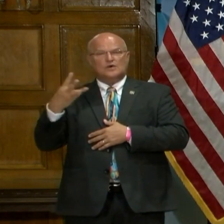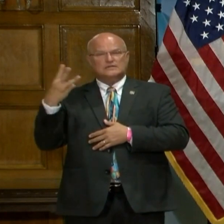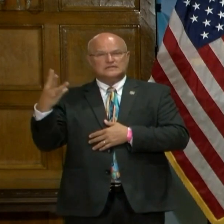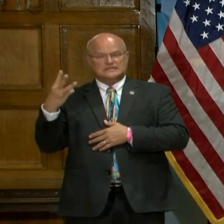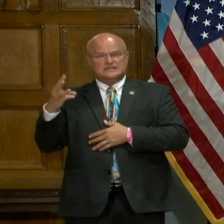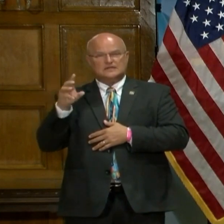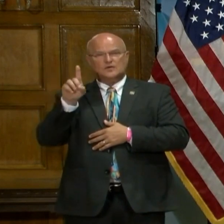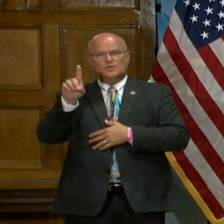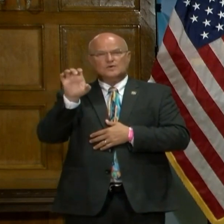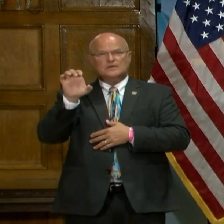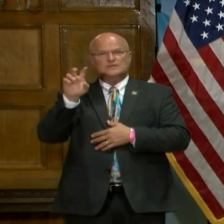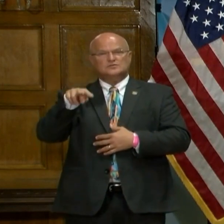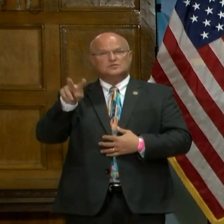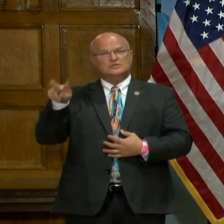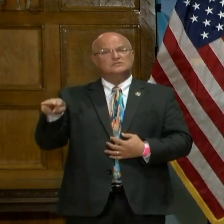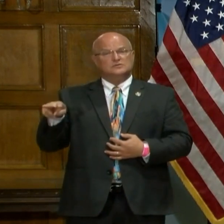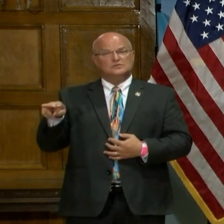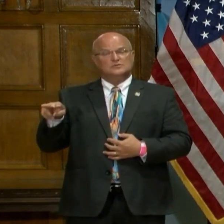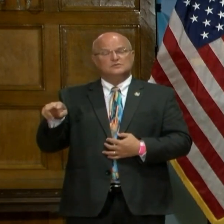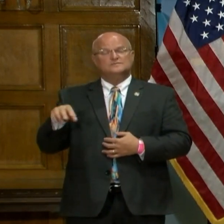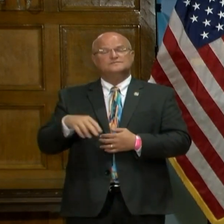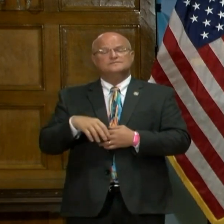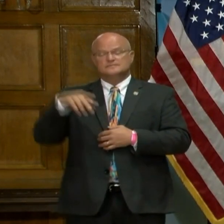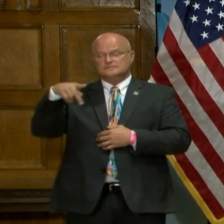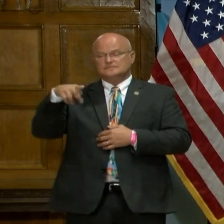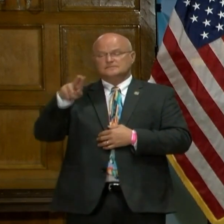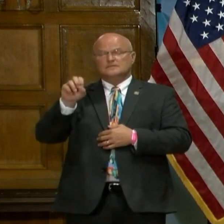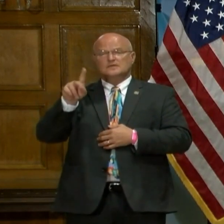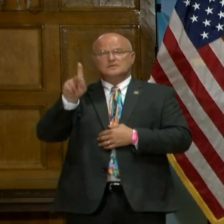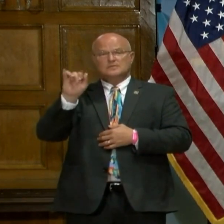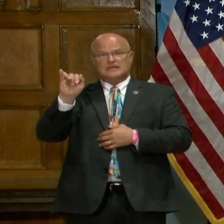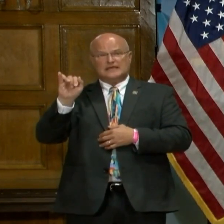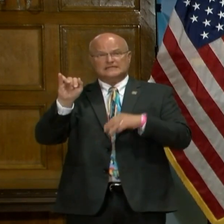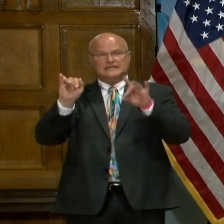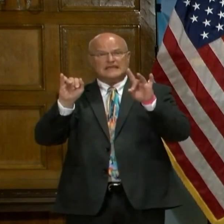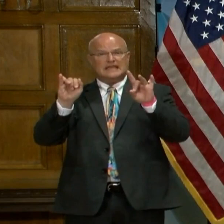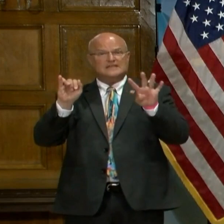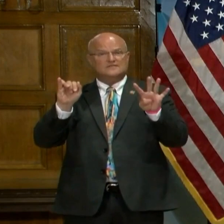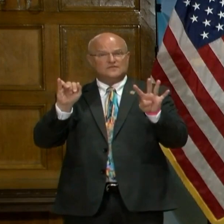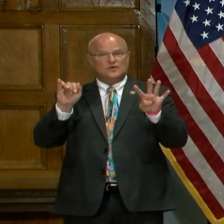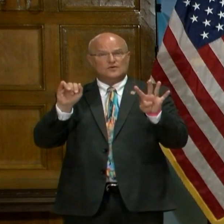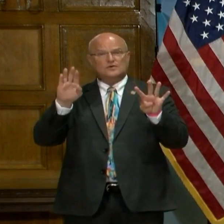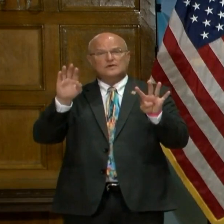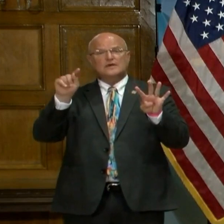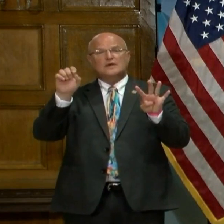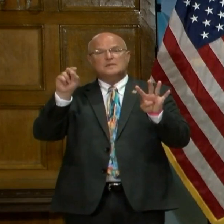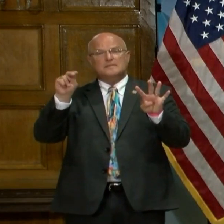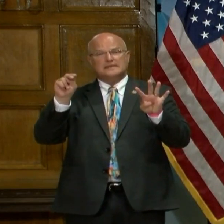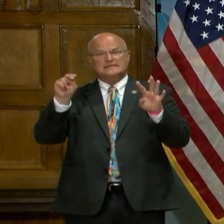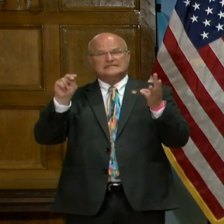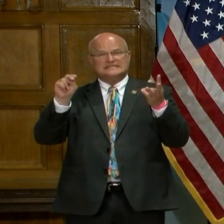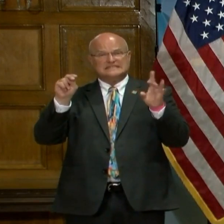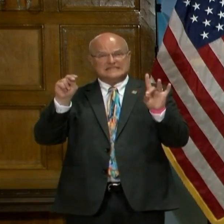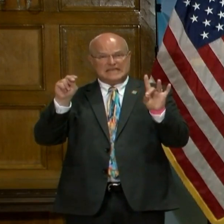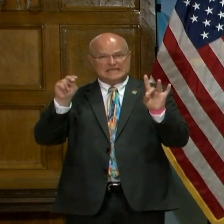had 122 cases, Pulaski 84, Benton